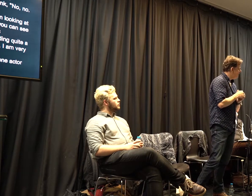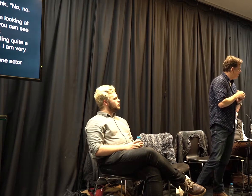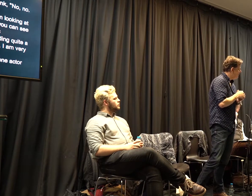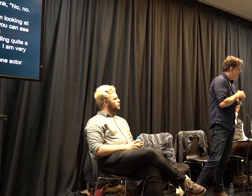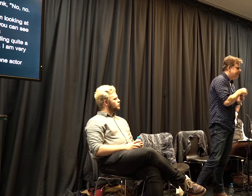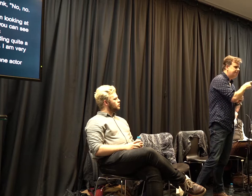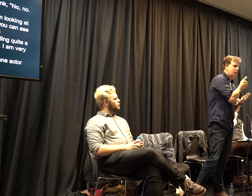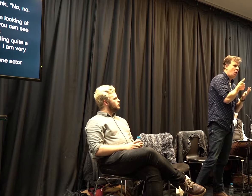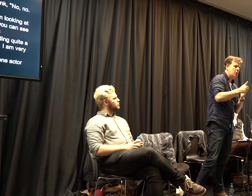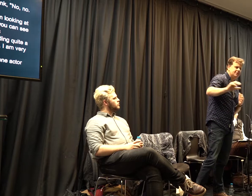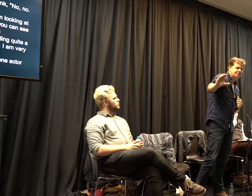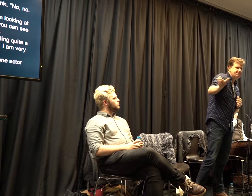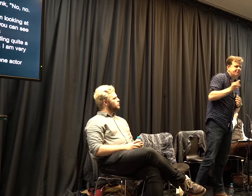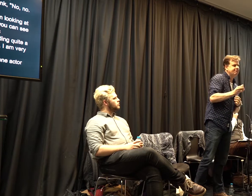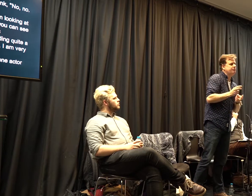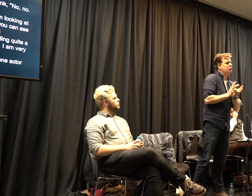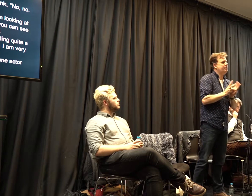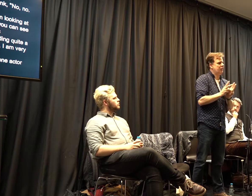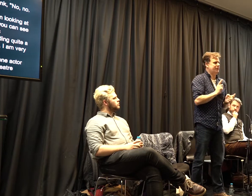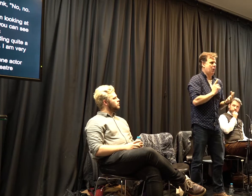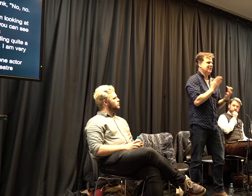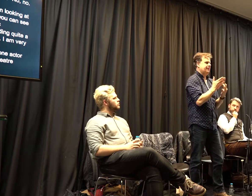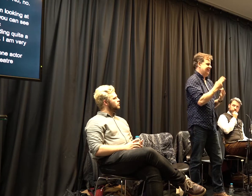they're involved with a theatre company